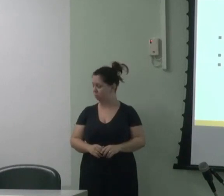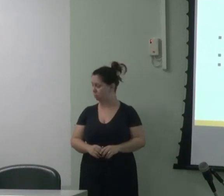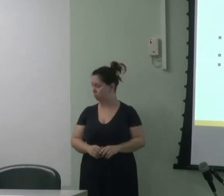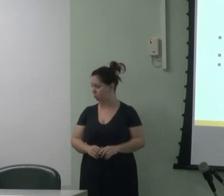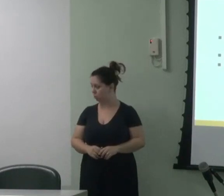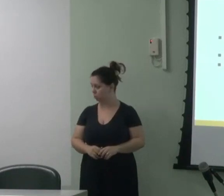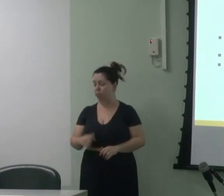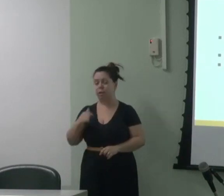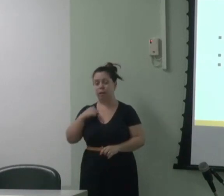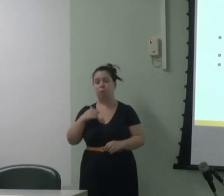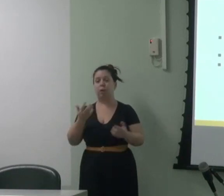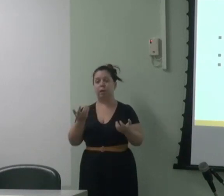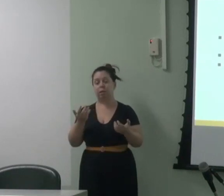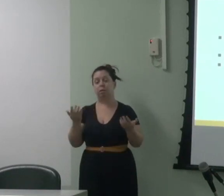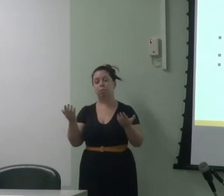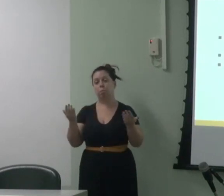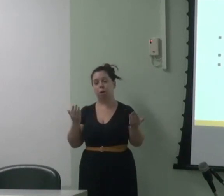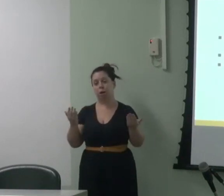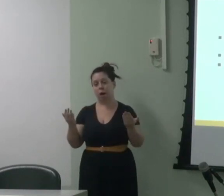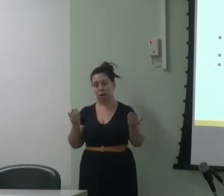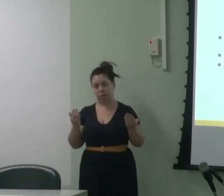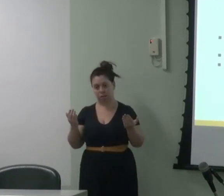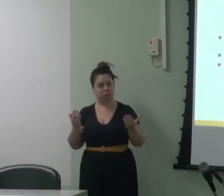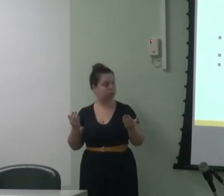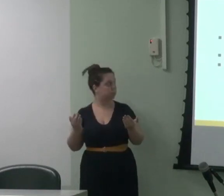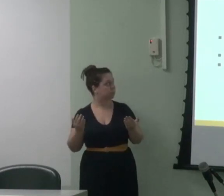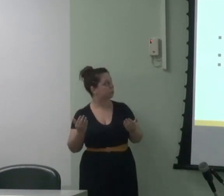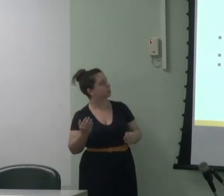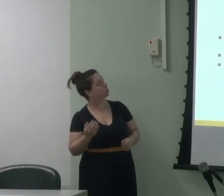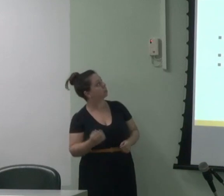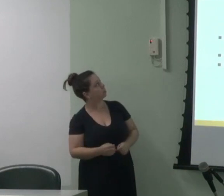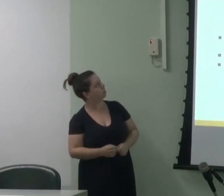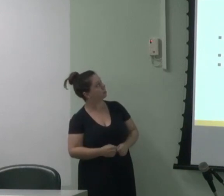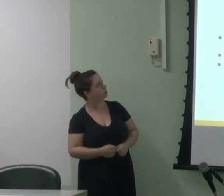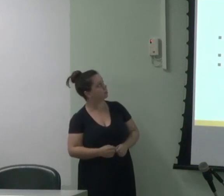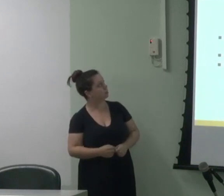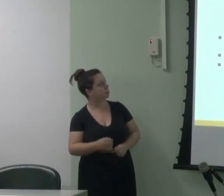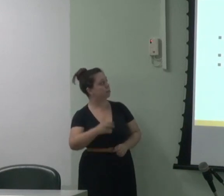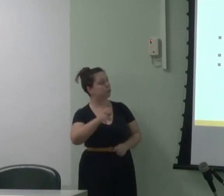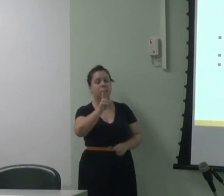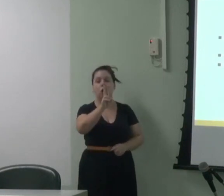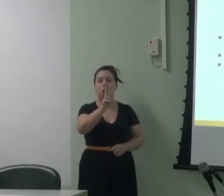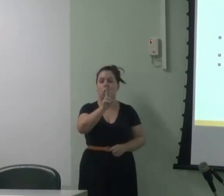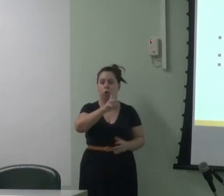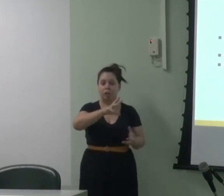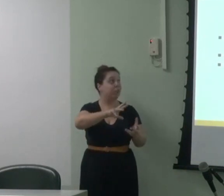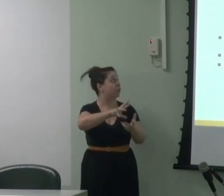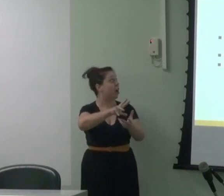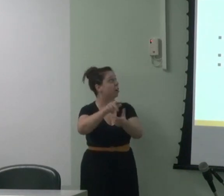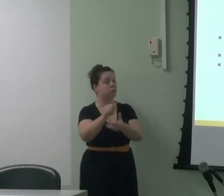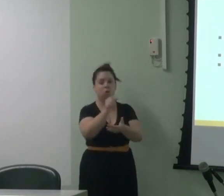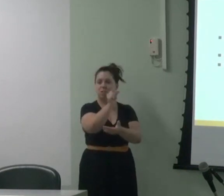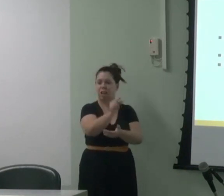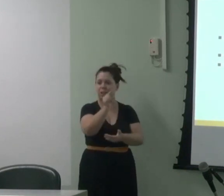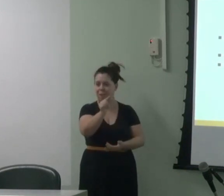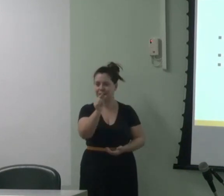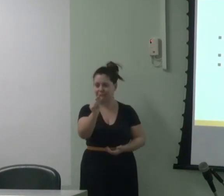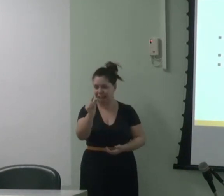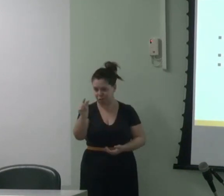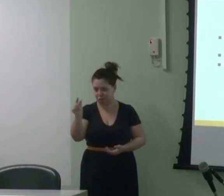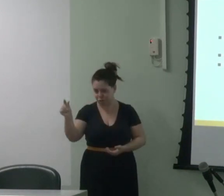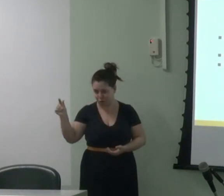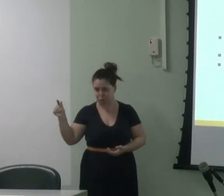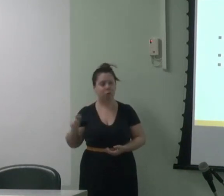I like to compare the Unimorph project just mentioned with Universal Segmentations, which is another resource. It's a collection